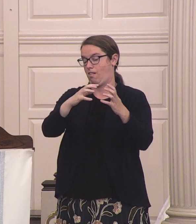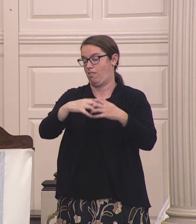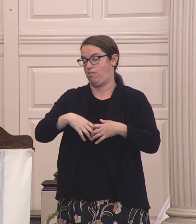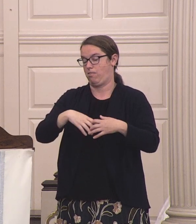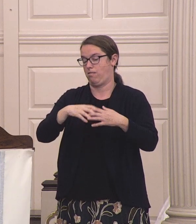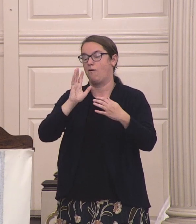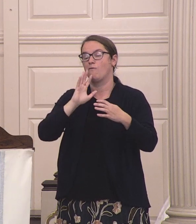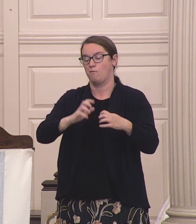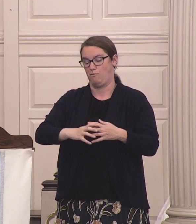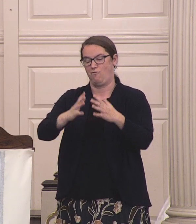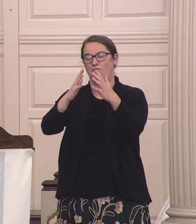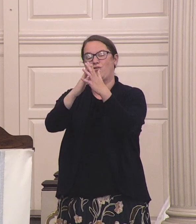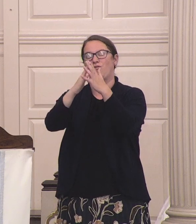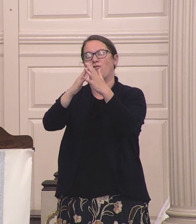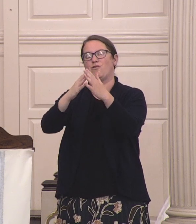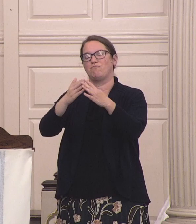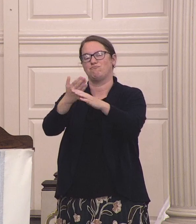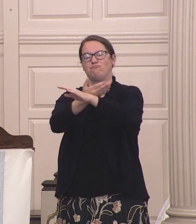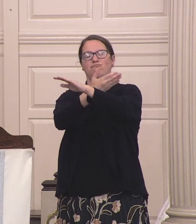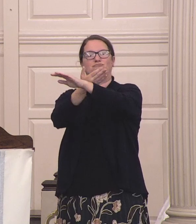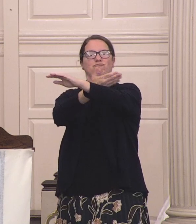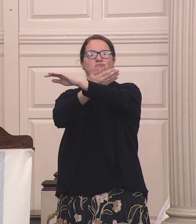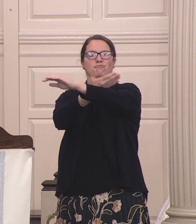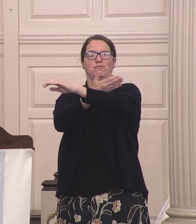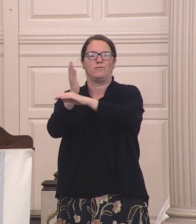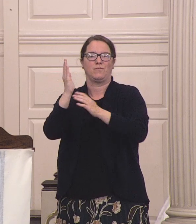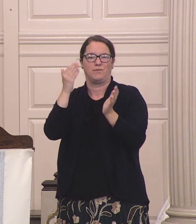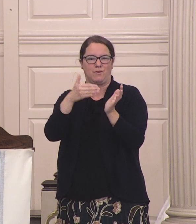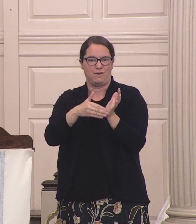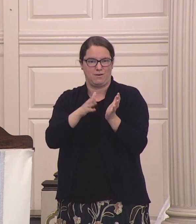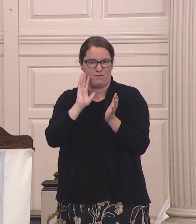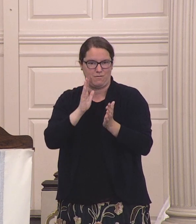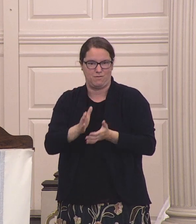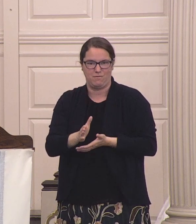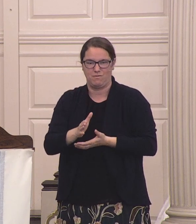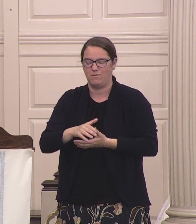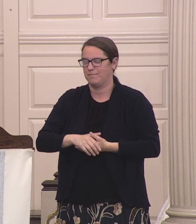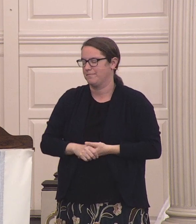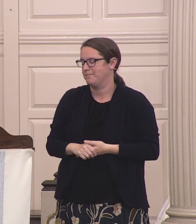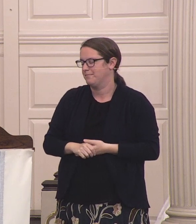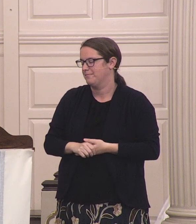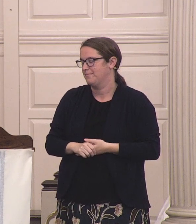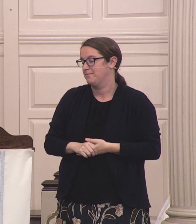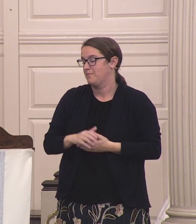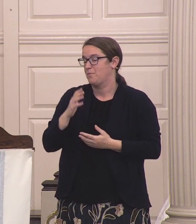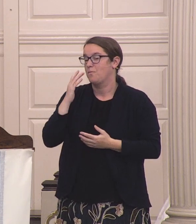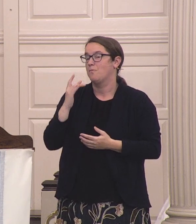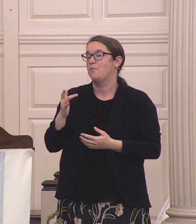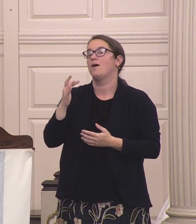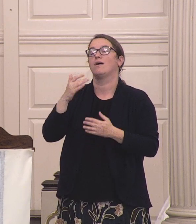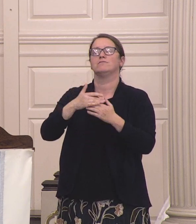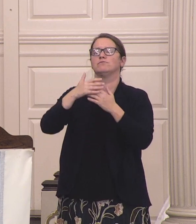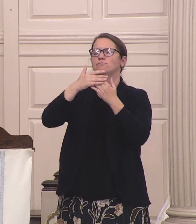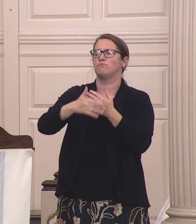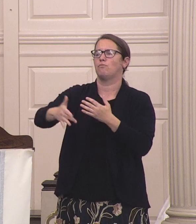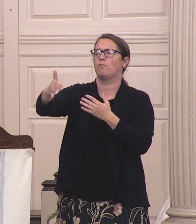its ruins I shall rebuild it and raise it up again, so